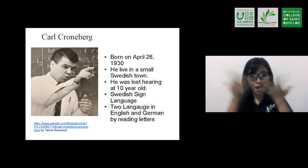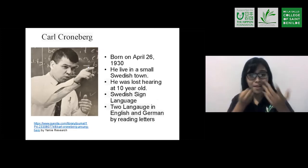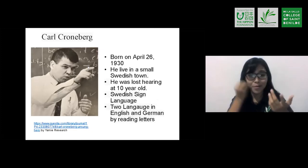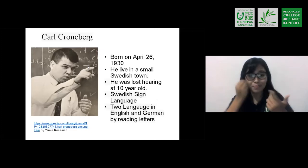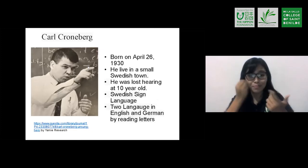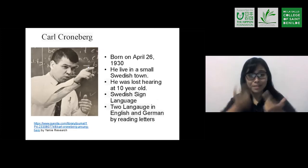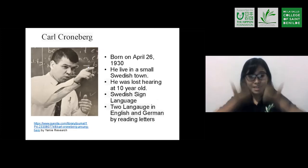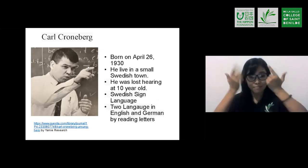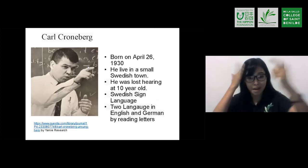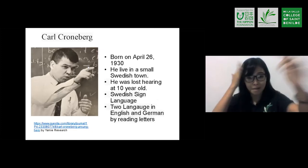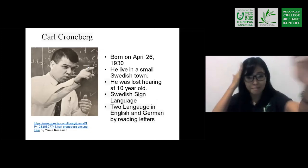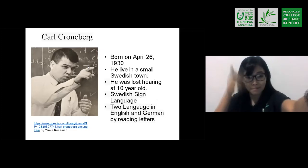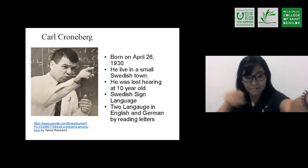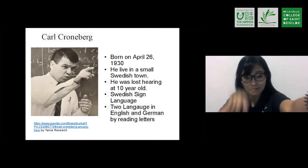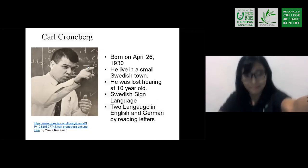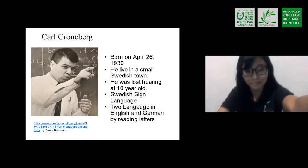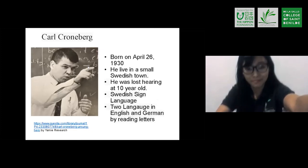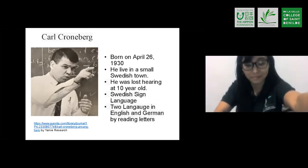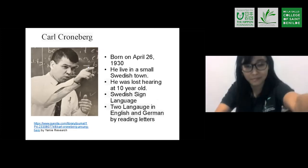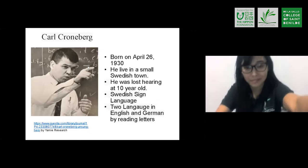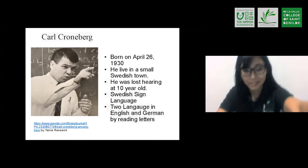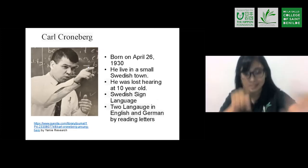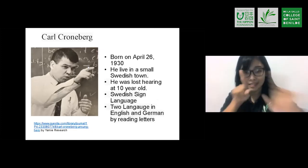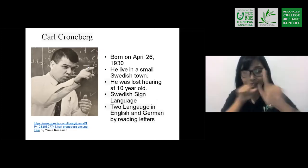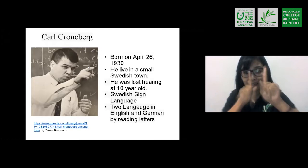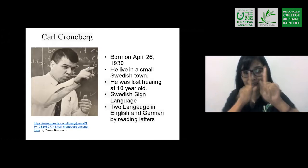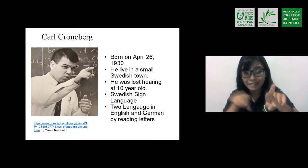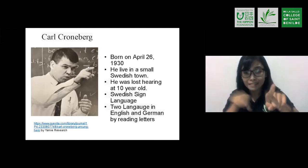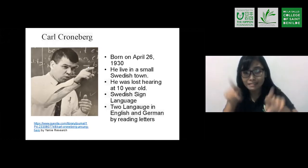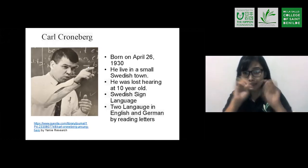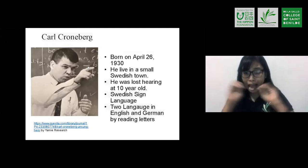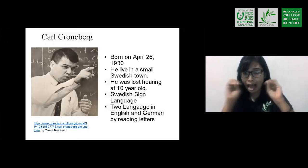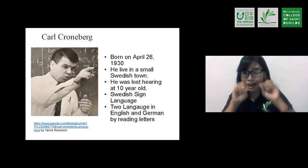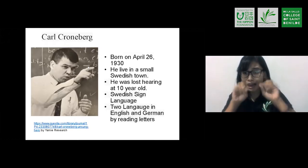Where did Cronenberg live? Does anyone know?